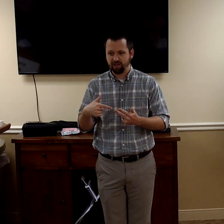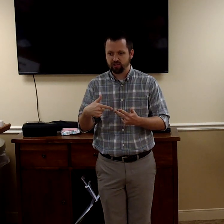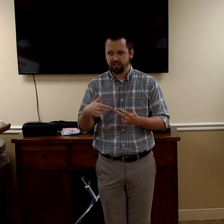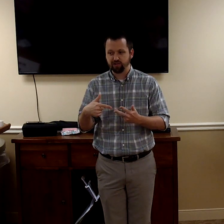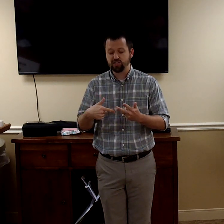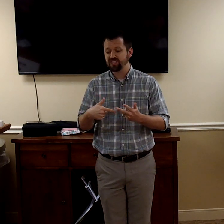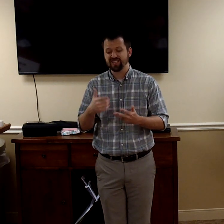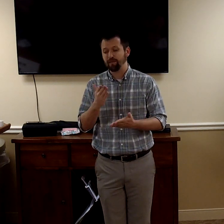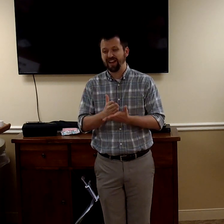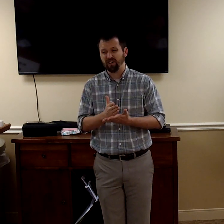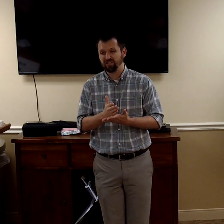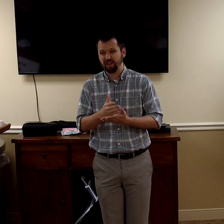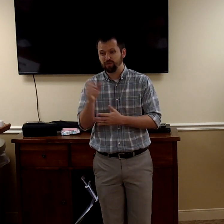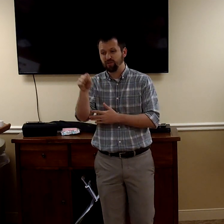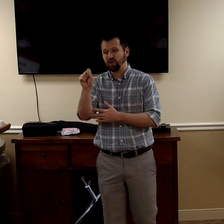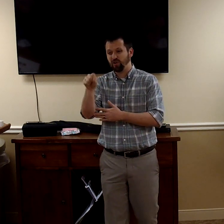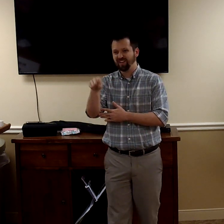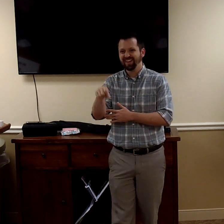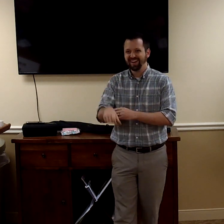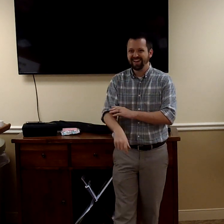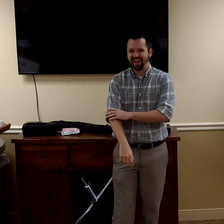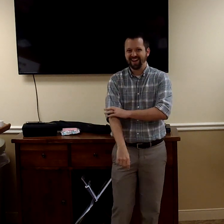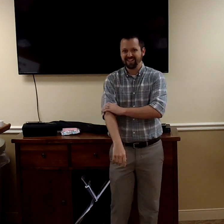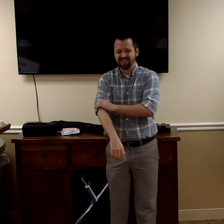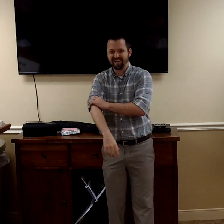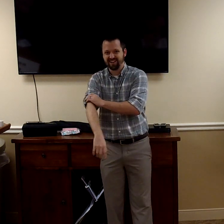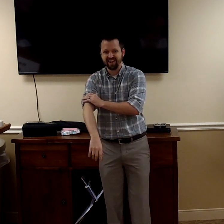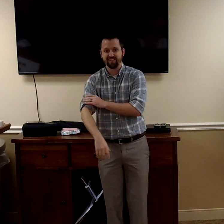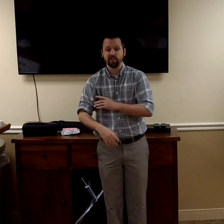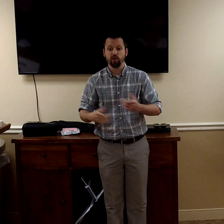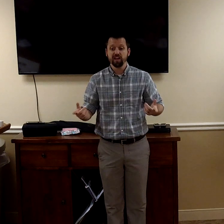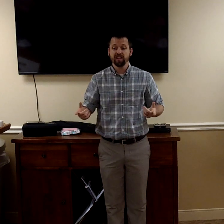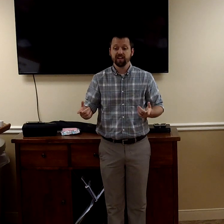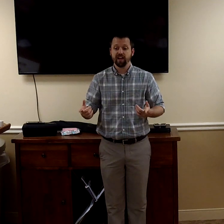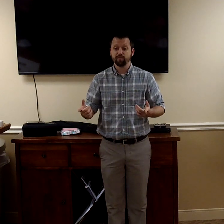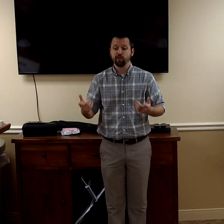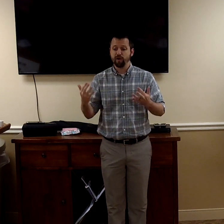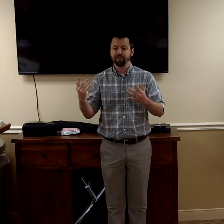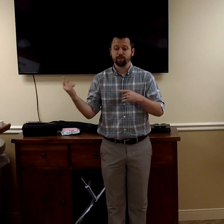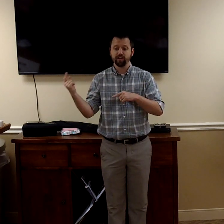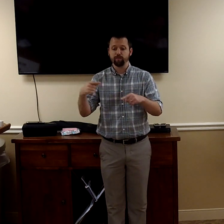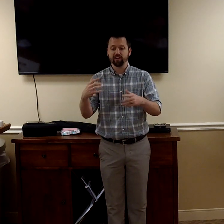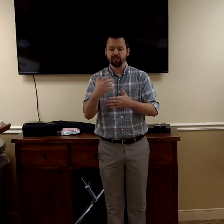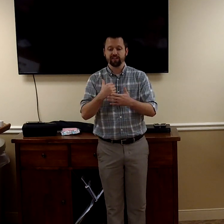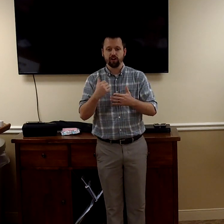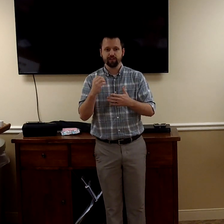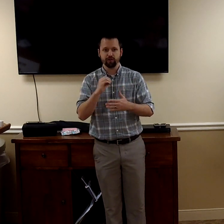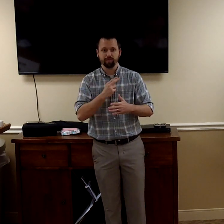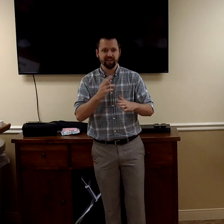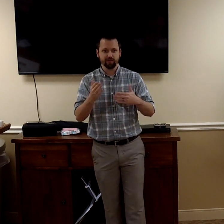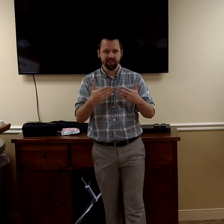other stuff. You should just stop now. Stop doing the whole nodding and shaking your head. So I'm still waiting for him to come and collect Oliver, but anyways.